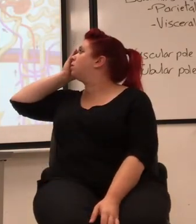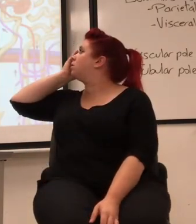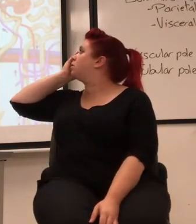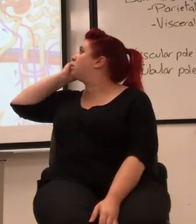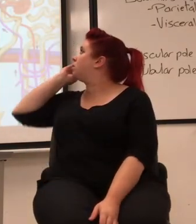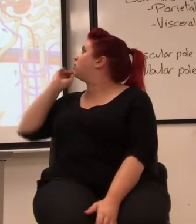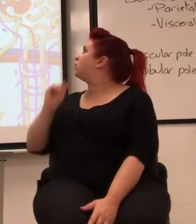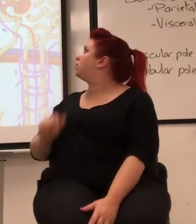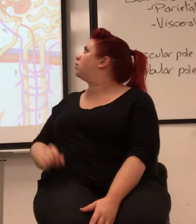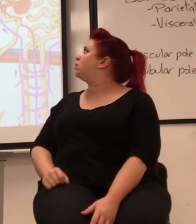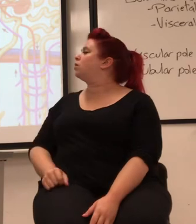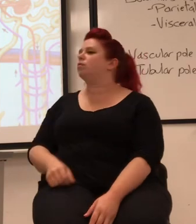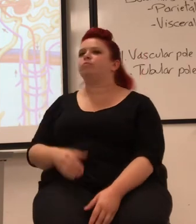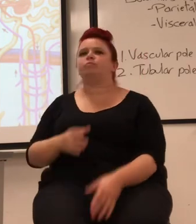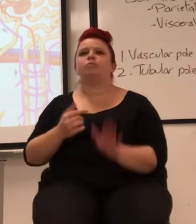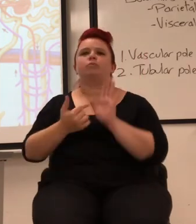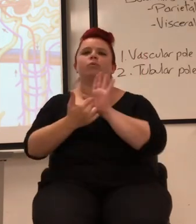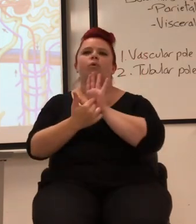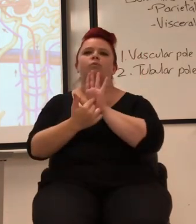Here's another one, let's do it again.